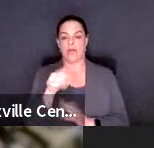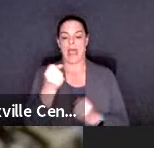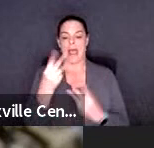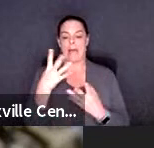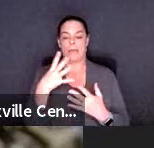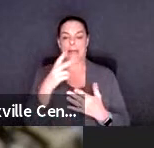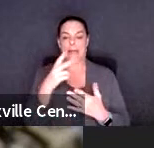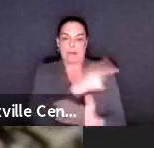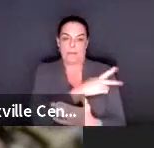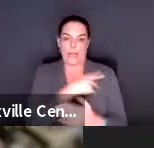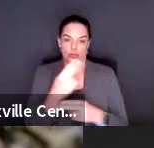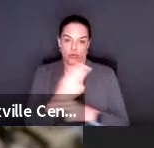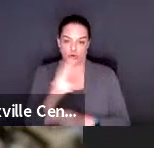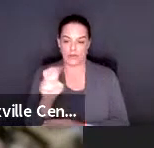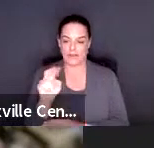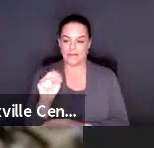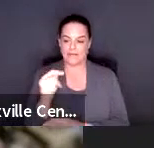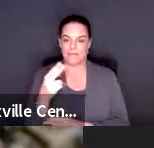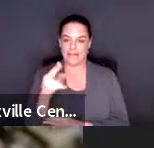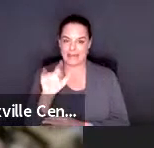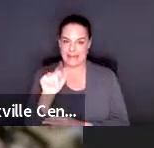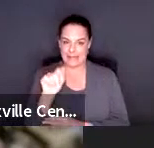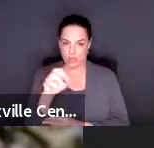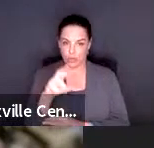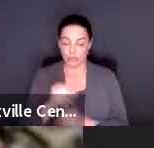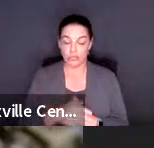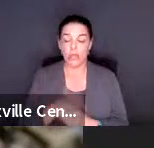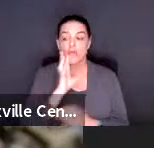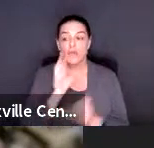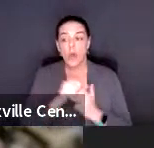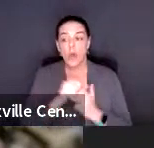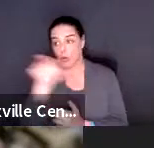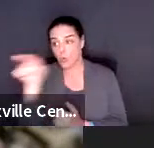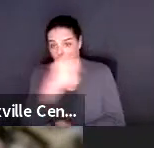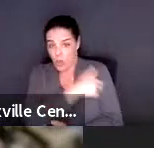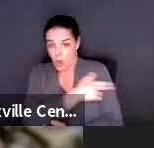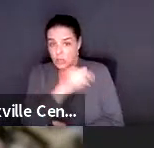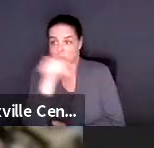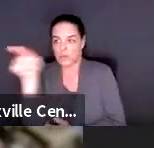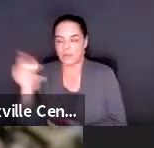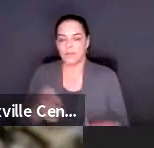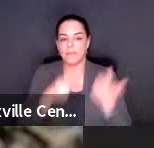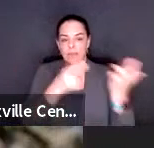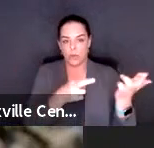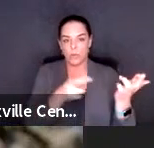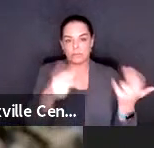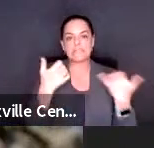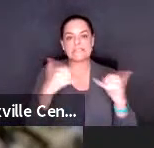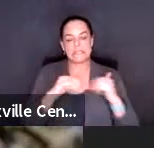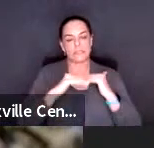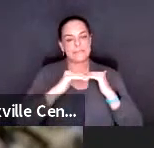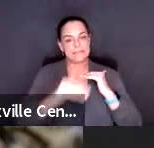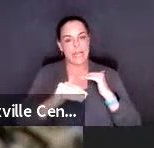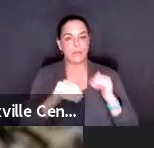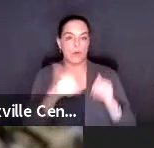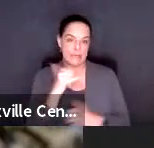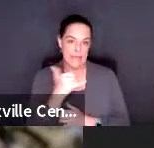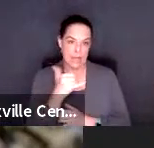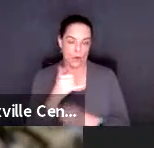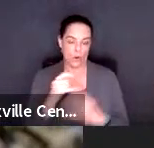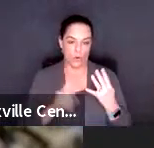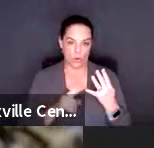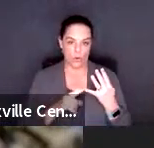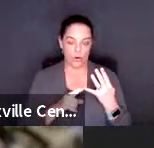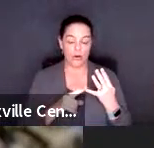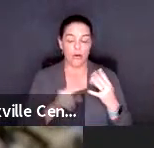ventilators. After speaking with our hospital partners, they've recommended that the benchmark remain a stable yellow. As always,